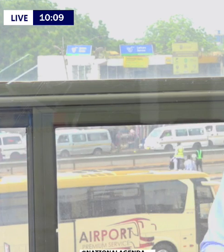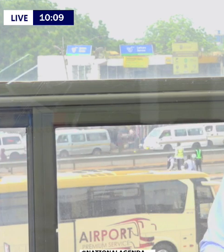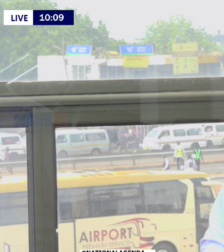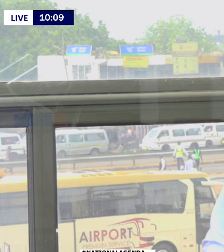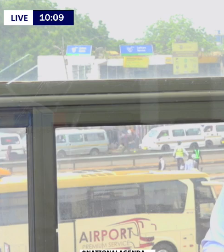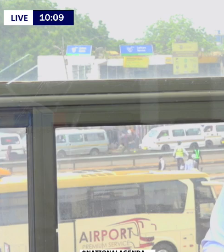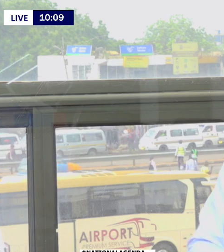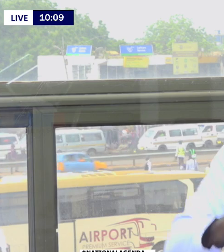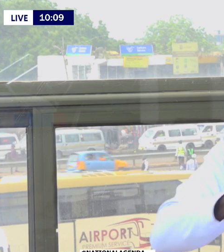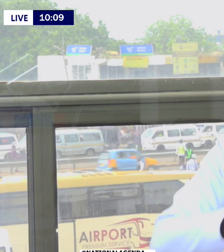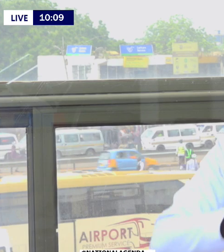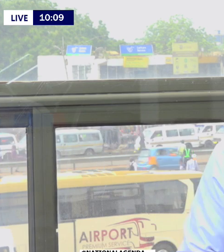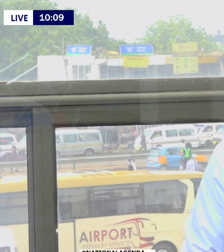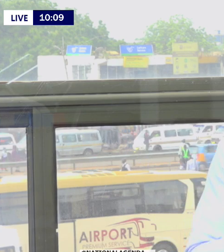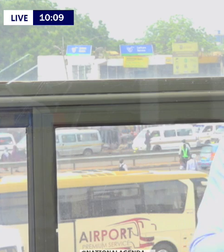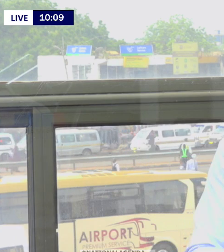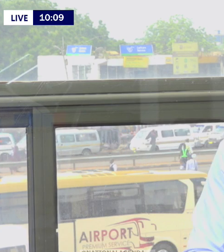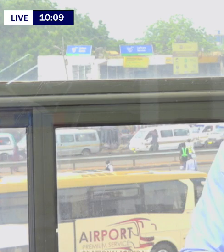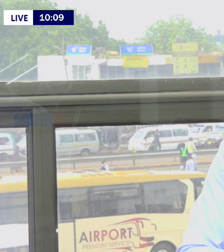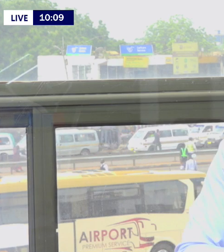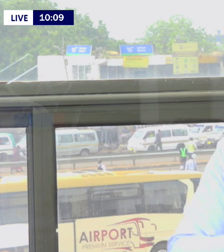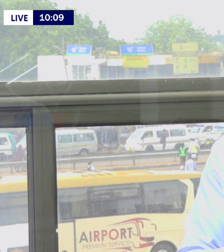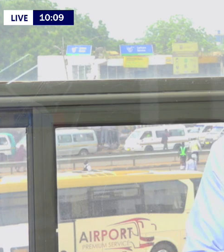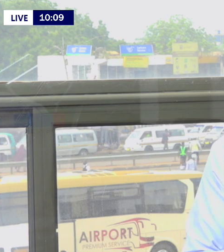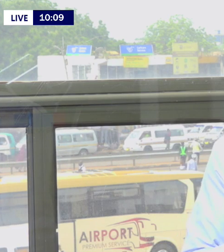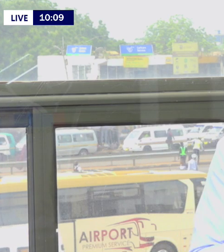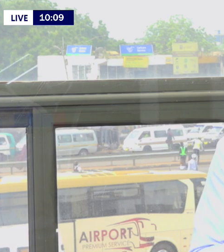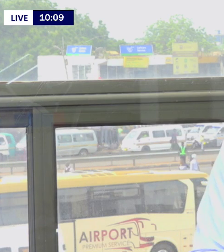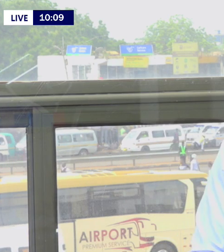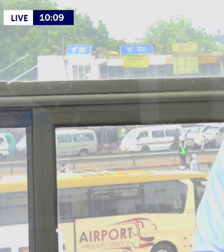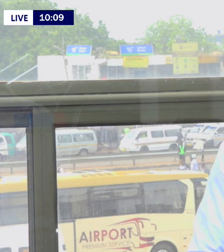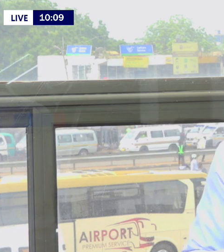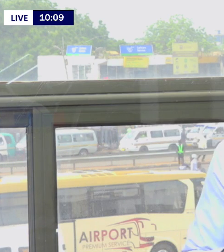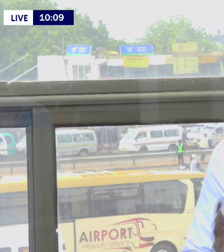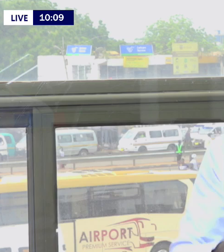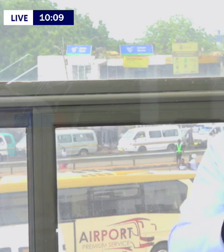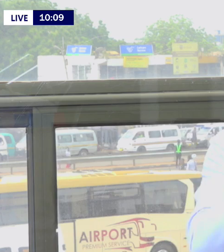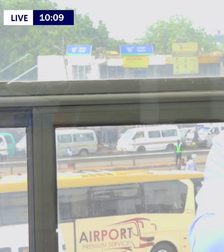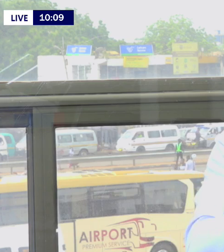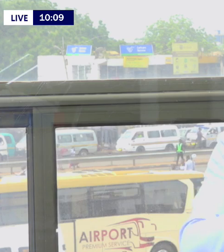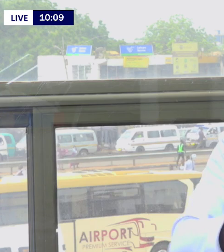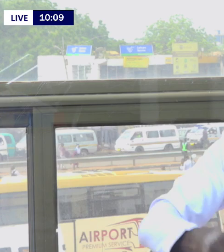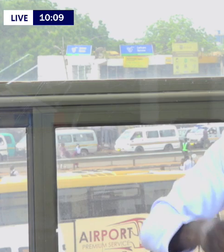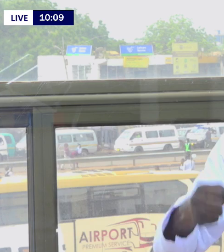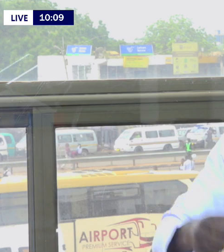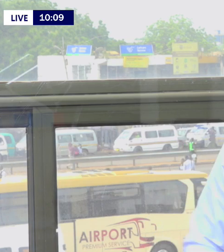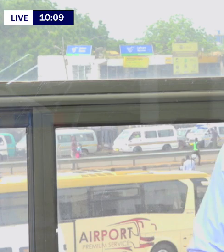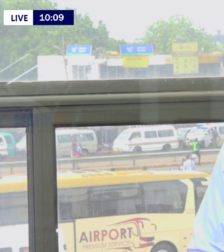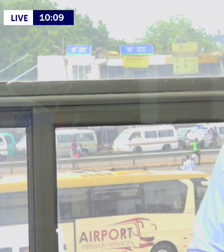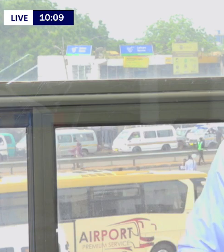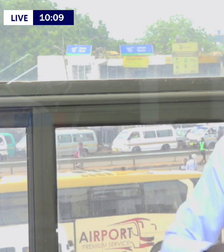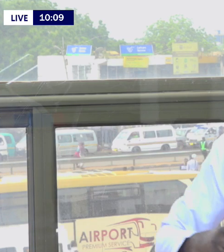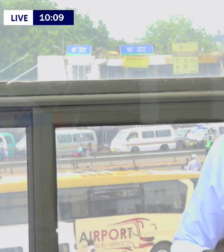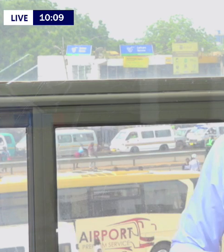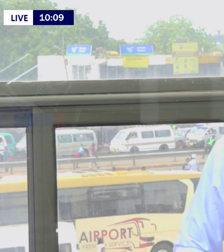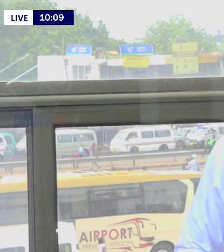ana alcohol na wo use no a bo modern say bra no obe hohoro won say me ka mu say sem na na ye gallon esi on